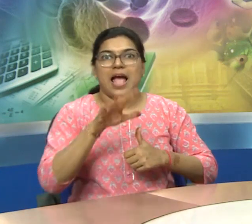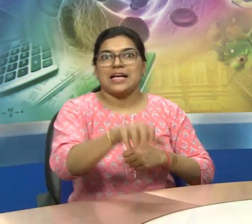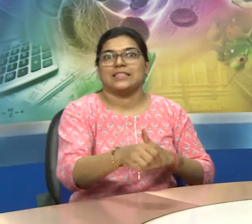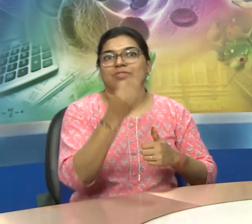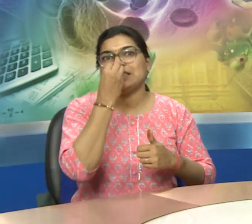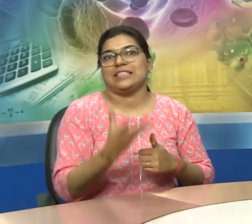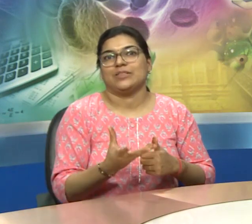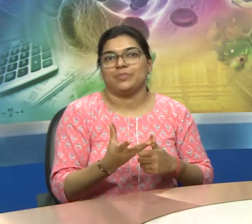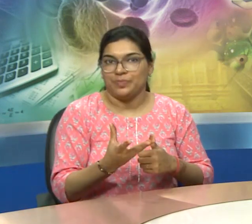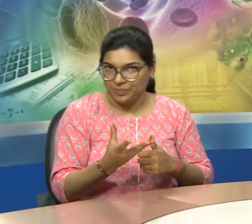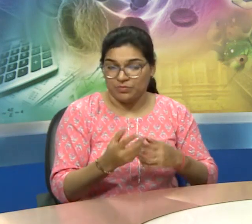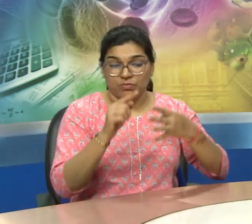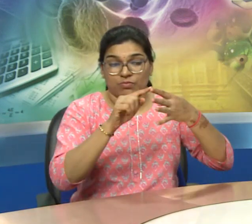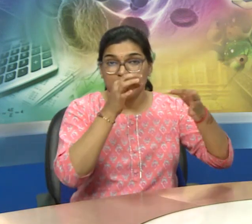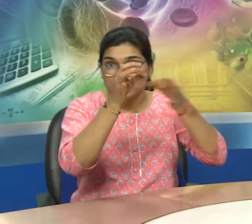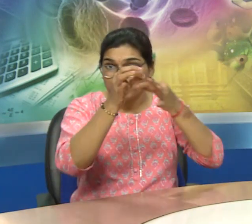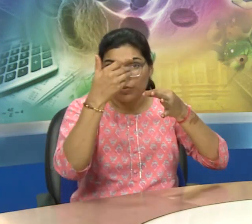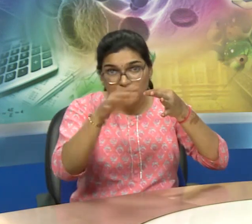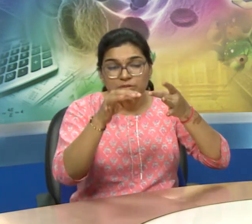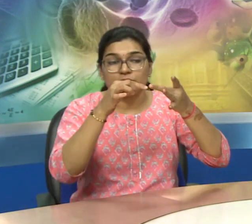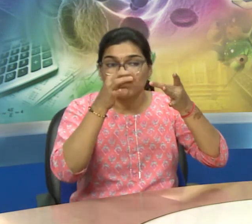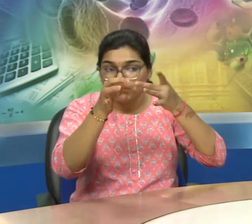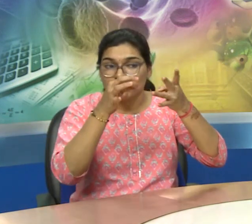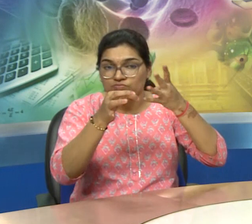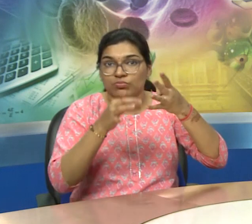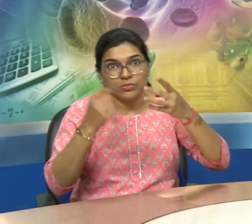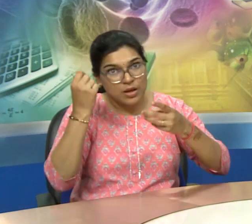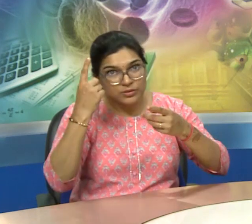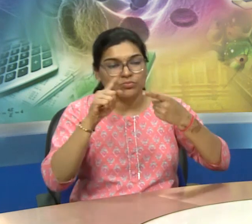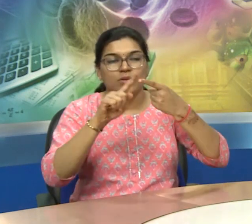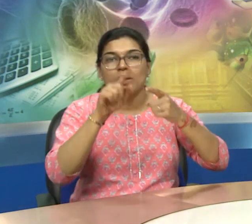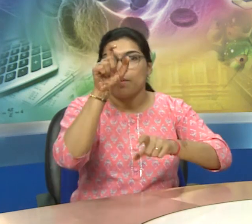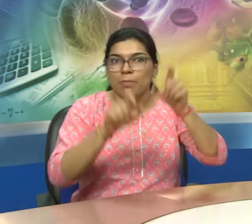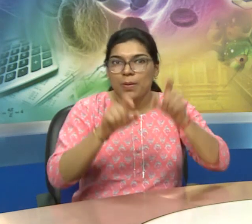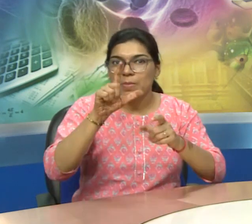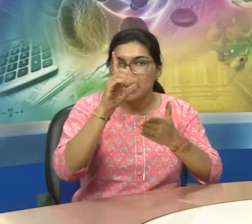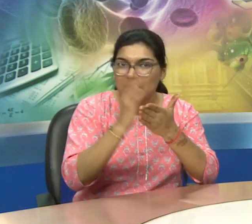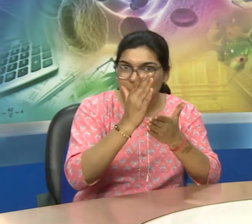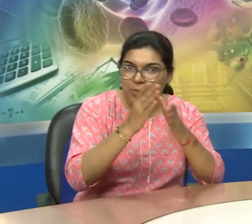have understood all these libraries in detail and their classification.